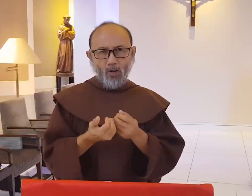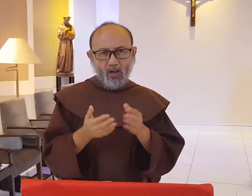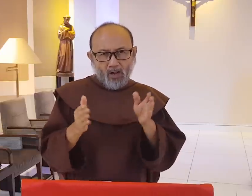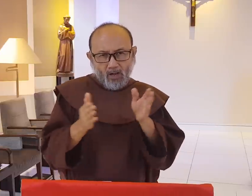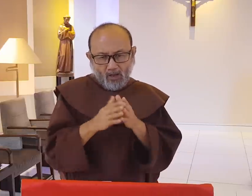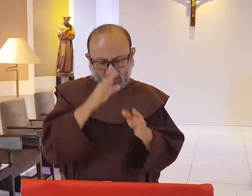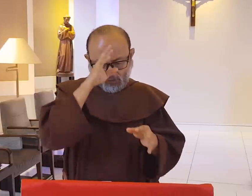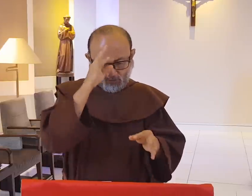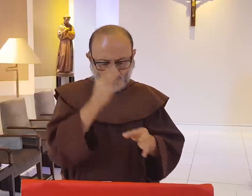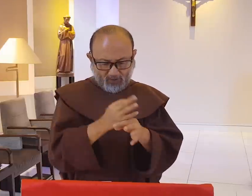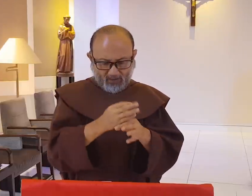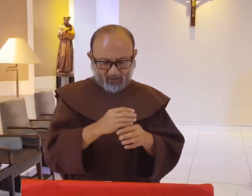you have.